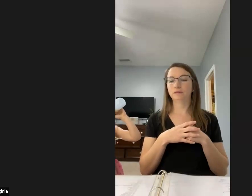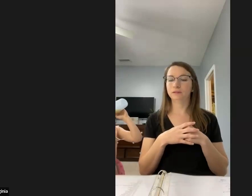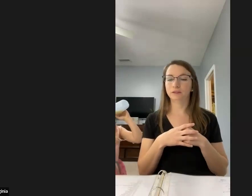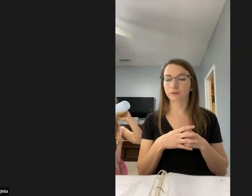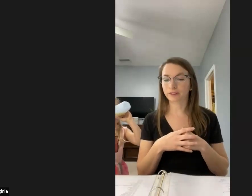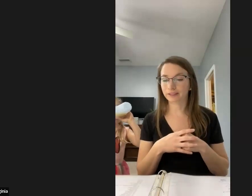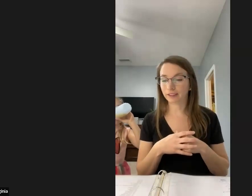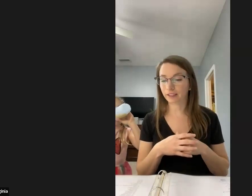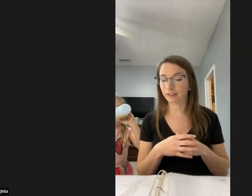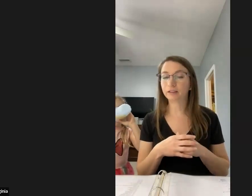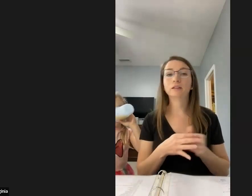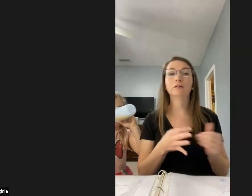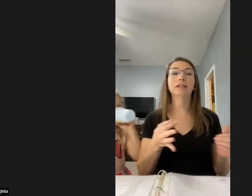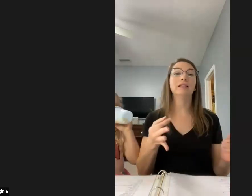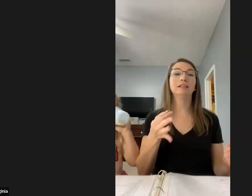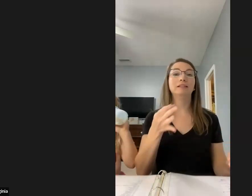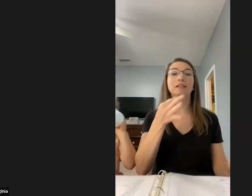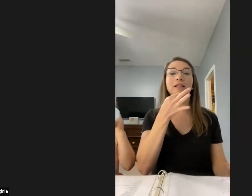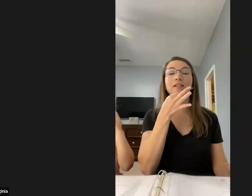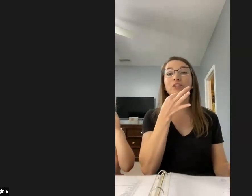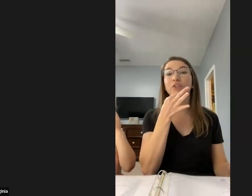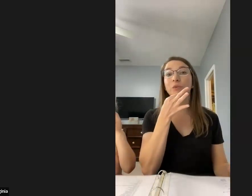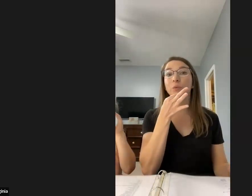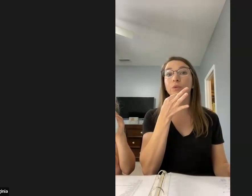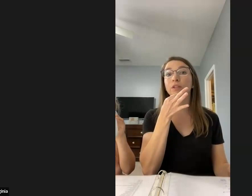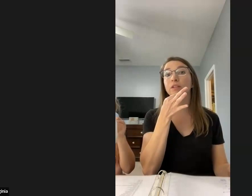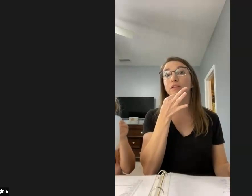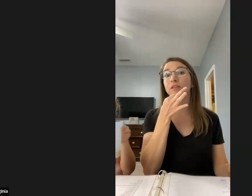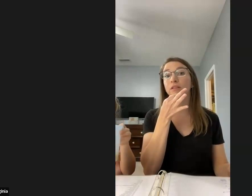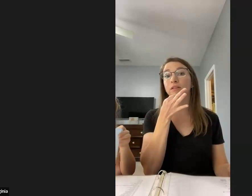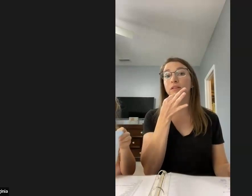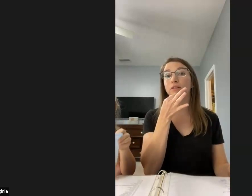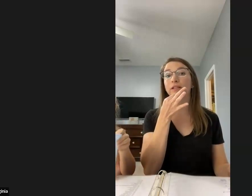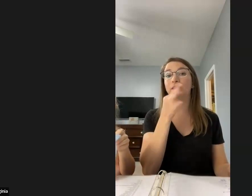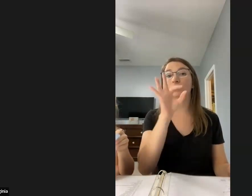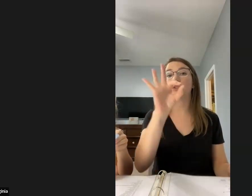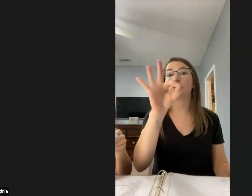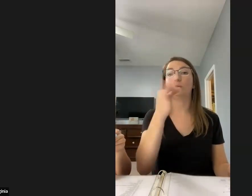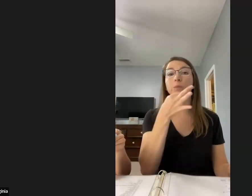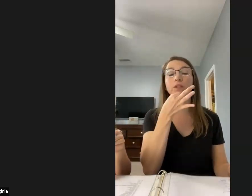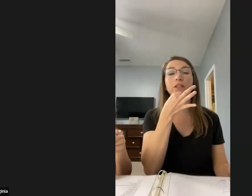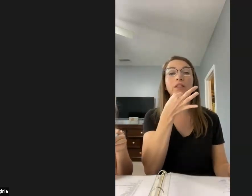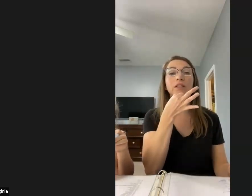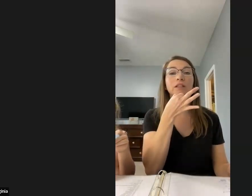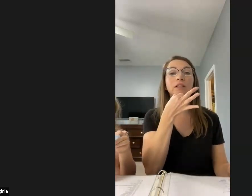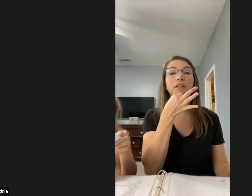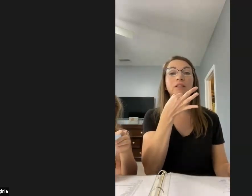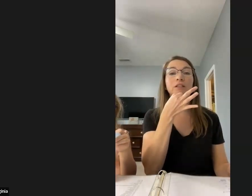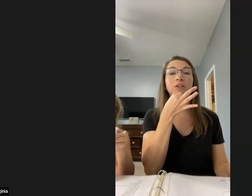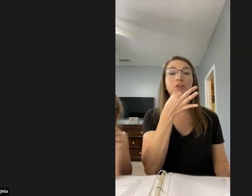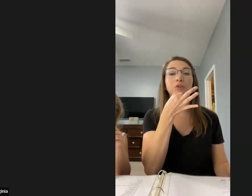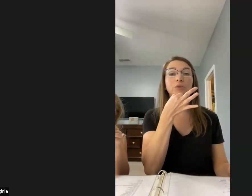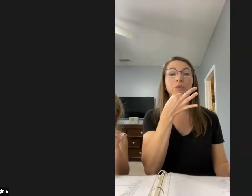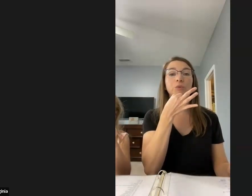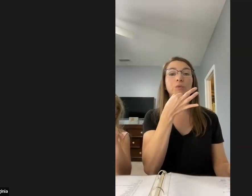You don't know that sign yet. Okay, this sign is soon. Okay, soon. Okay.